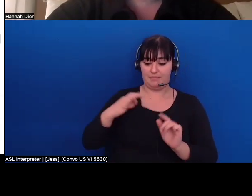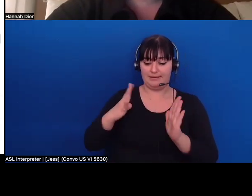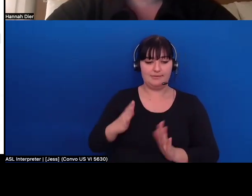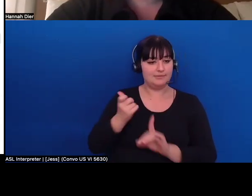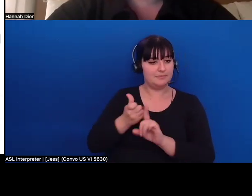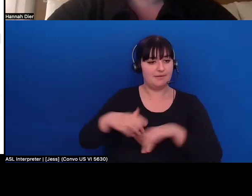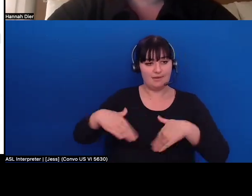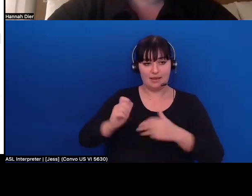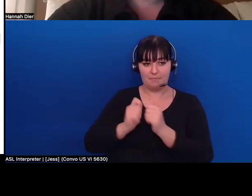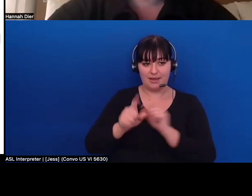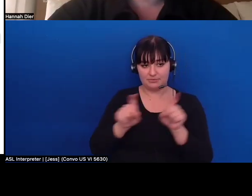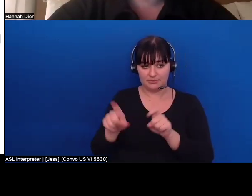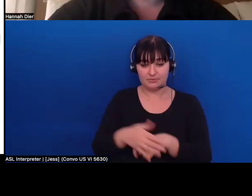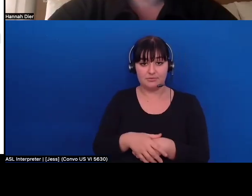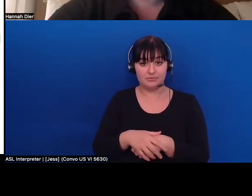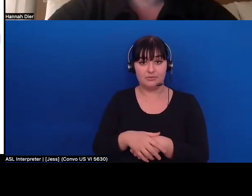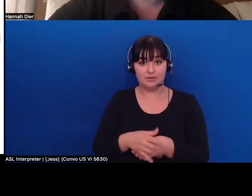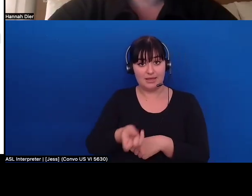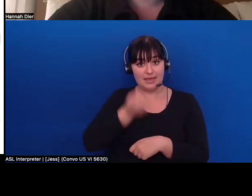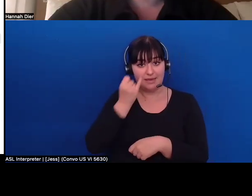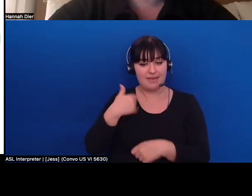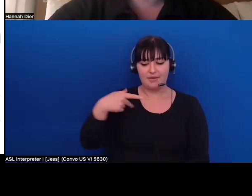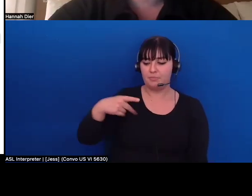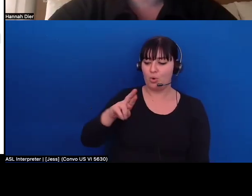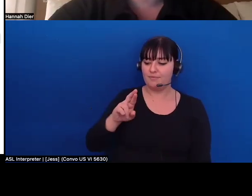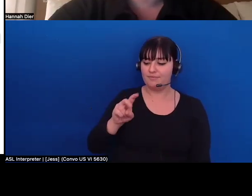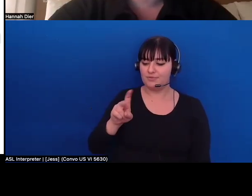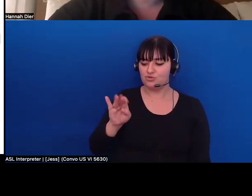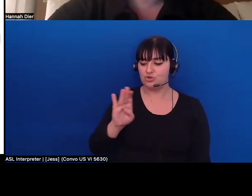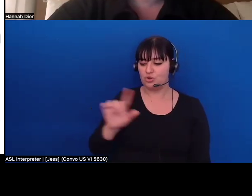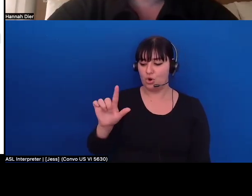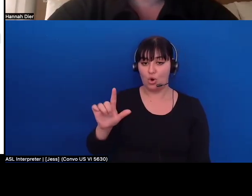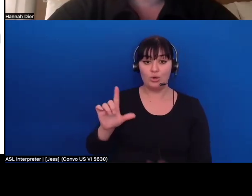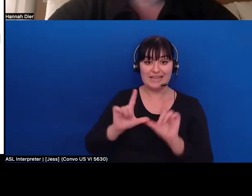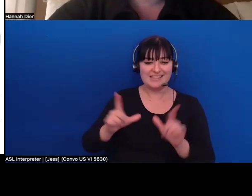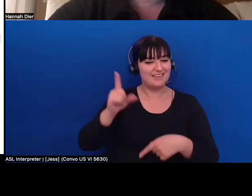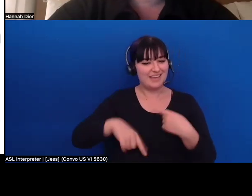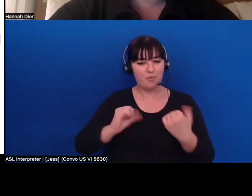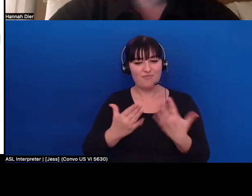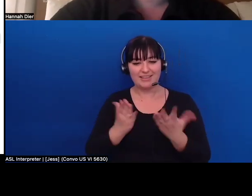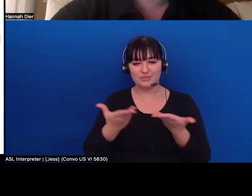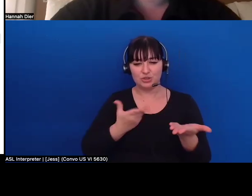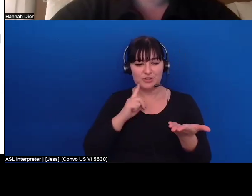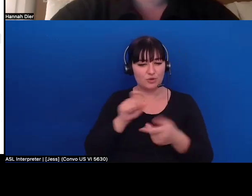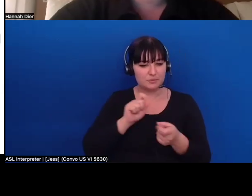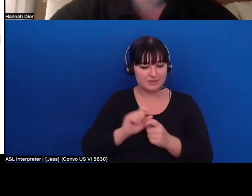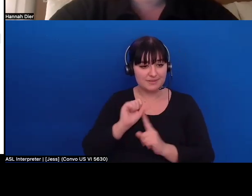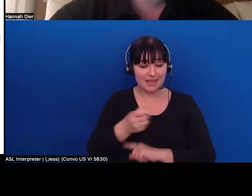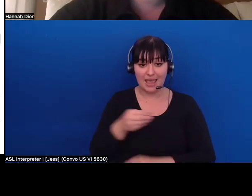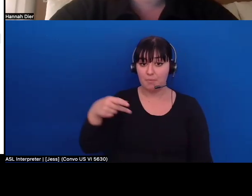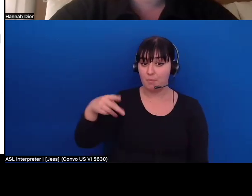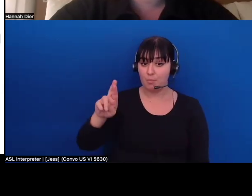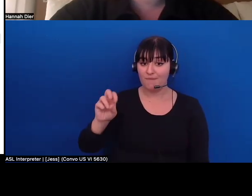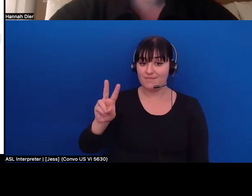Provisional license holders may not provide services in certain settings, And a provisional license is only good